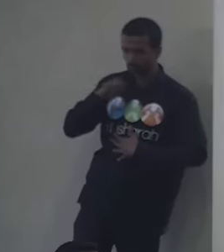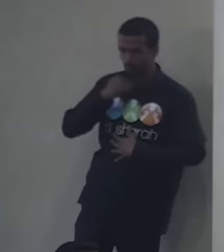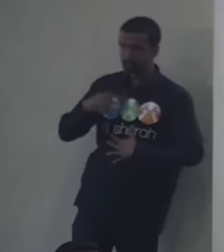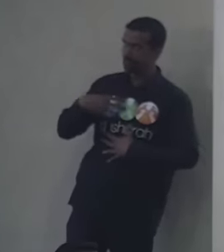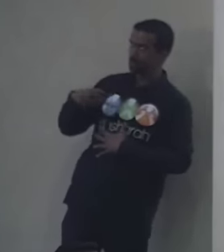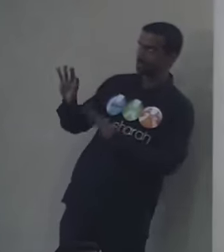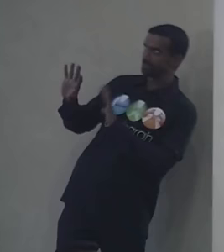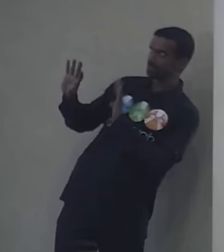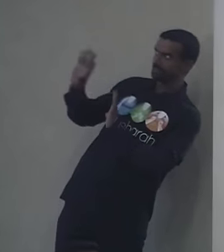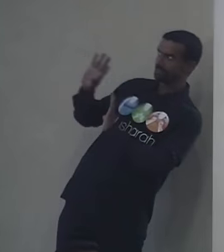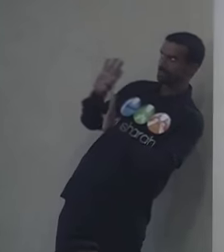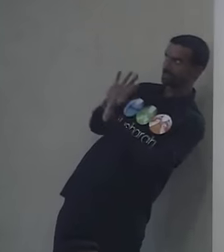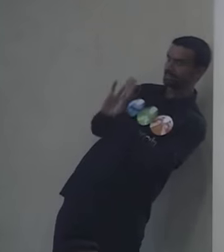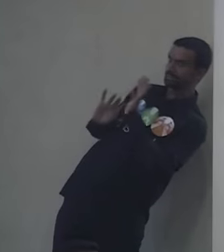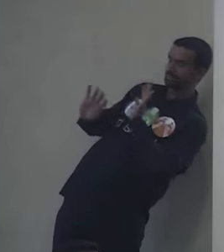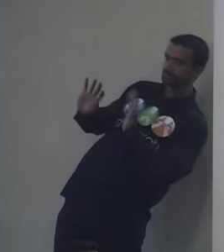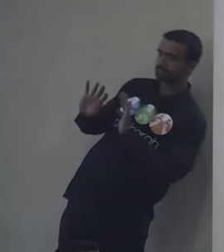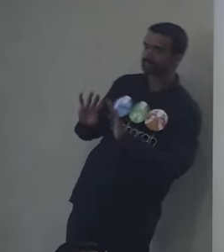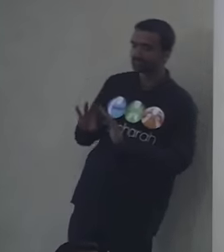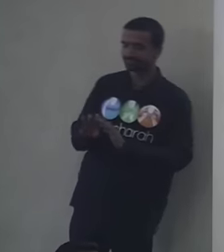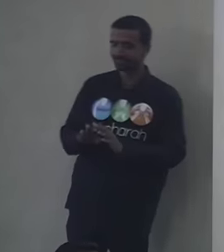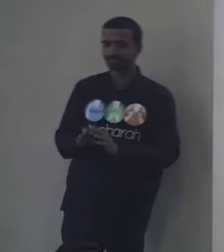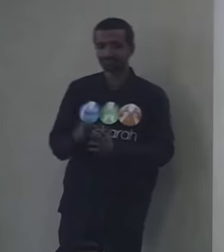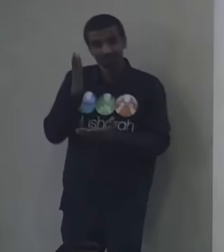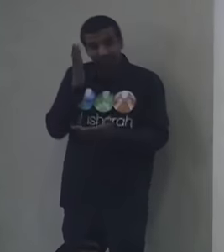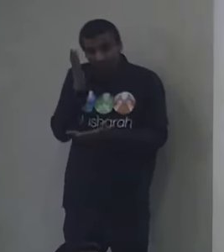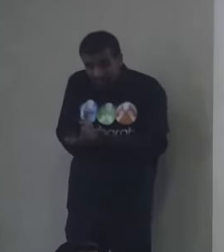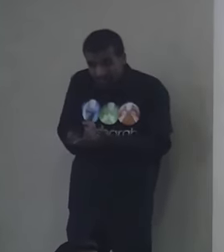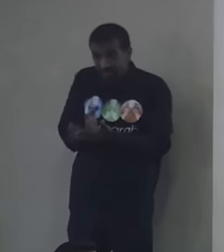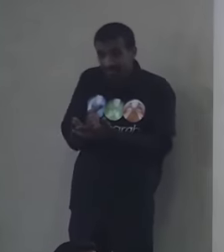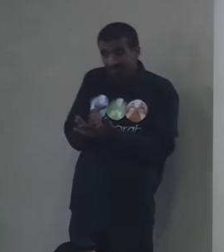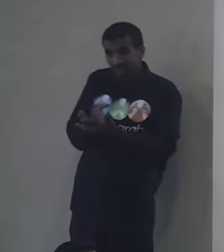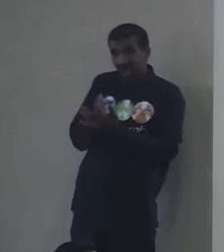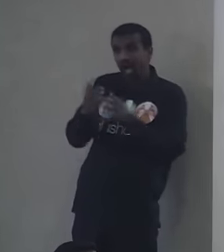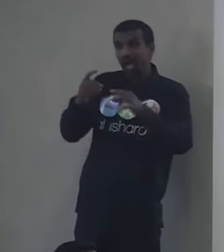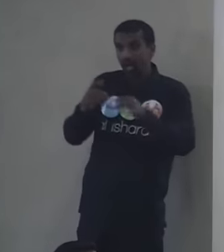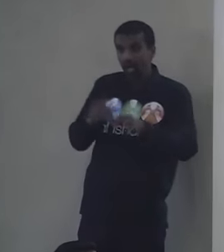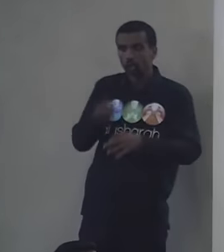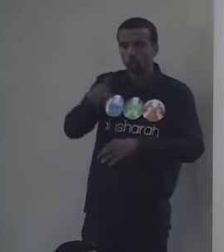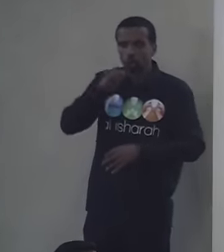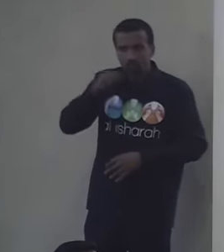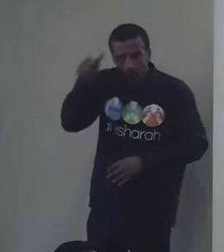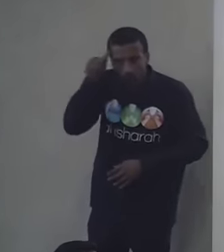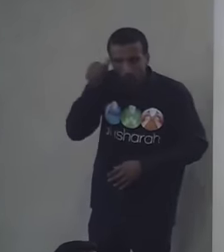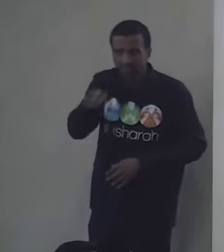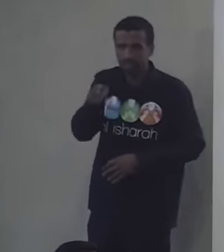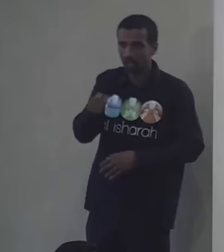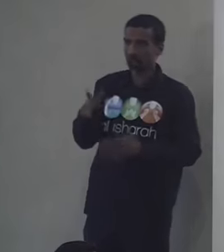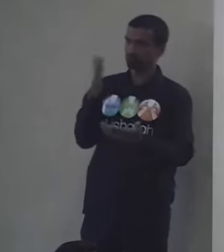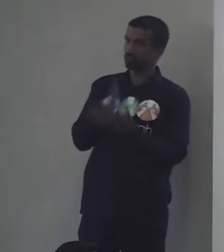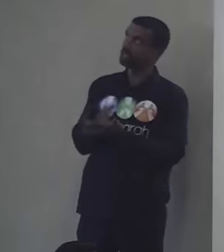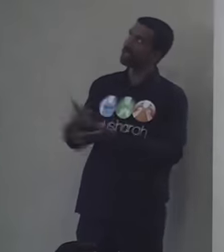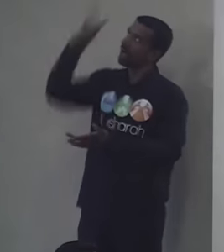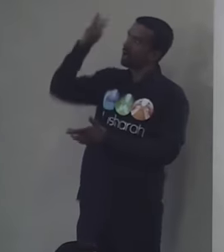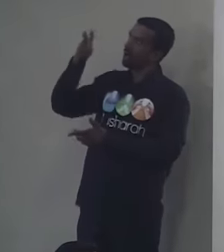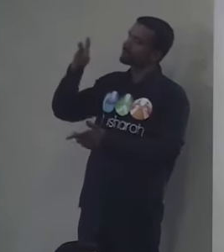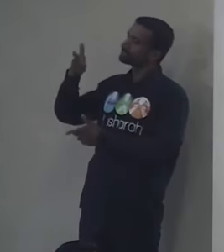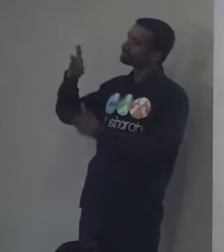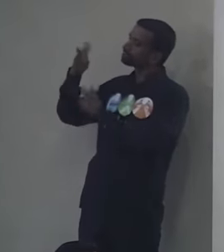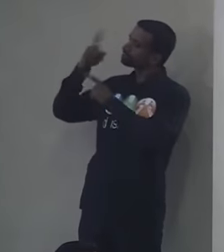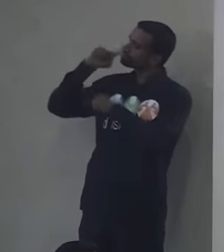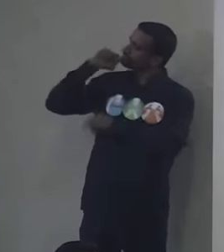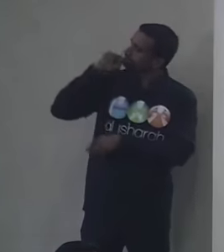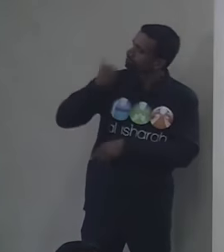here. And this is a threat from Allah. And it's twice. Now, some ulama went even further and said, okay, in addition to it being this tahweel,